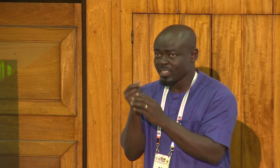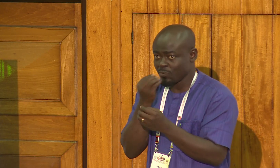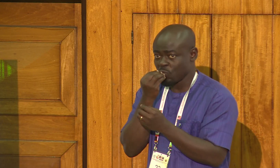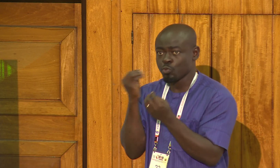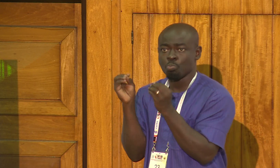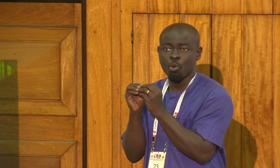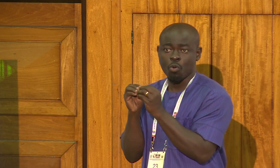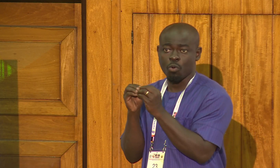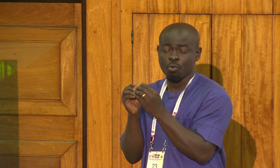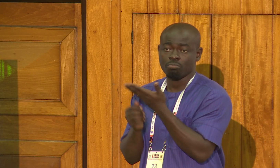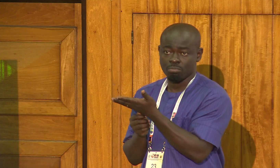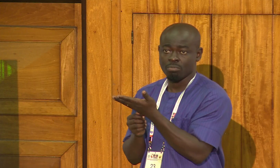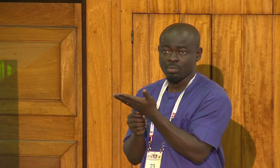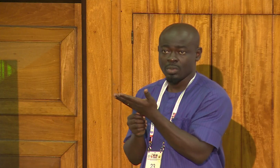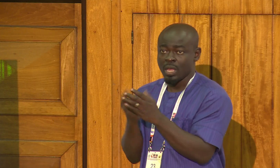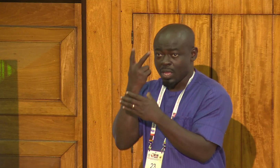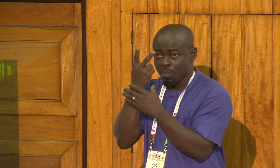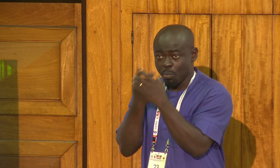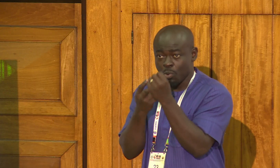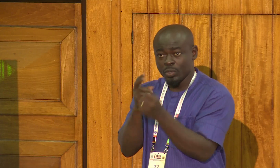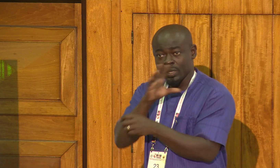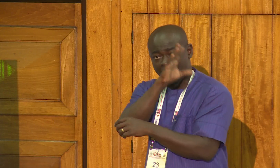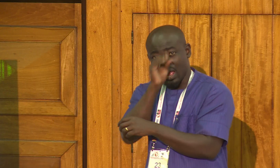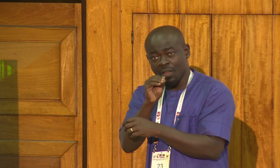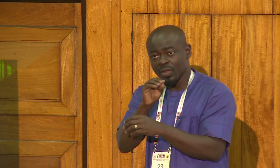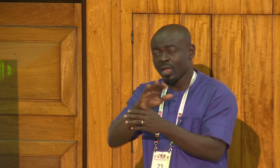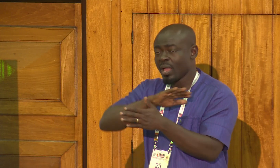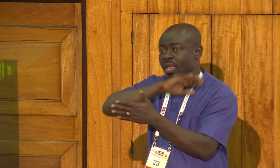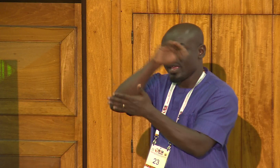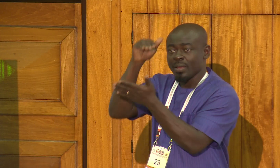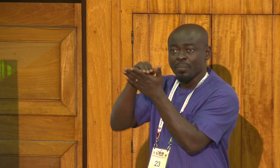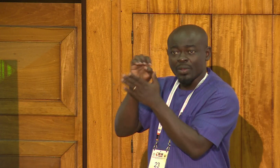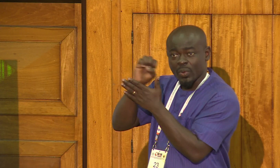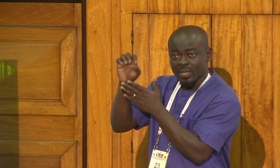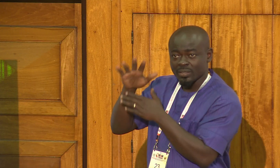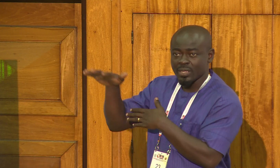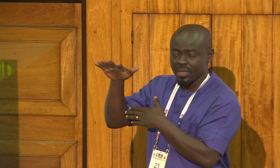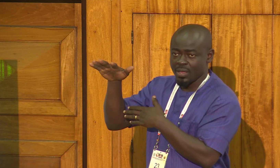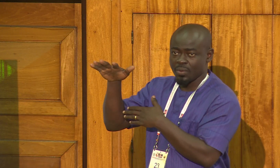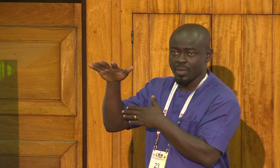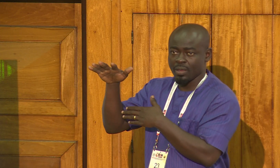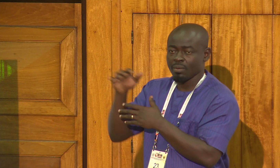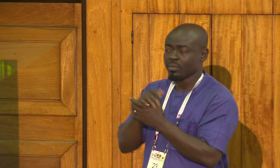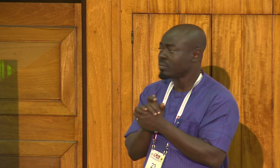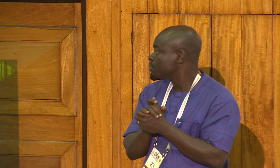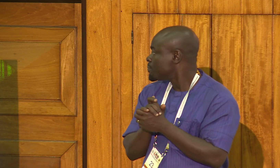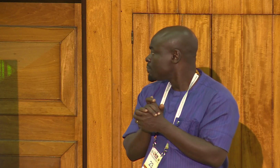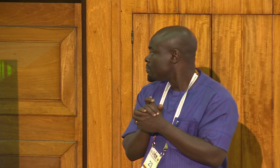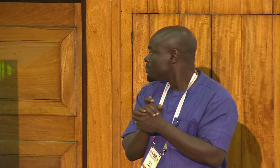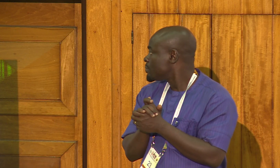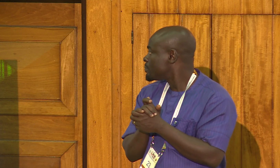foods in both the Africa region and the Middle East region, growing by about